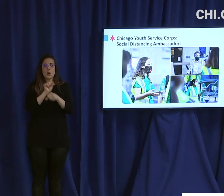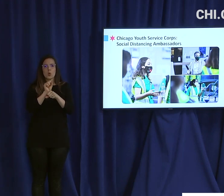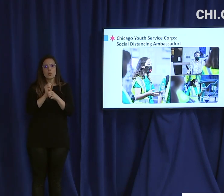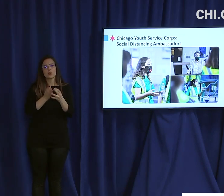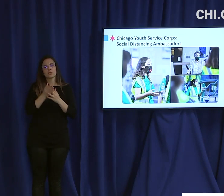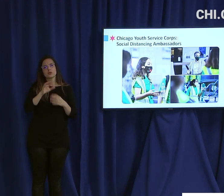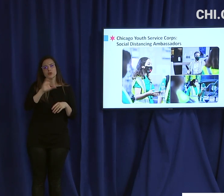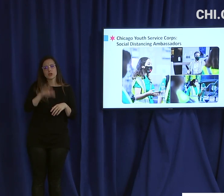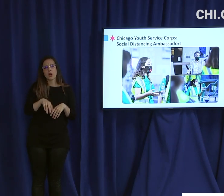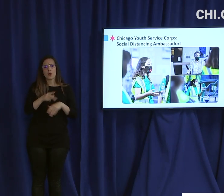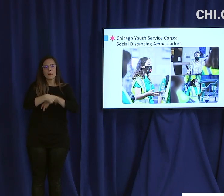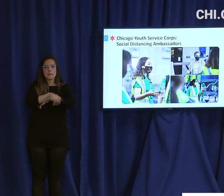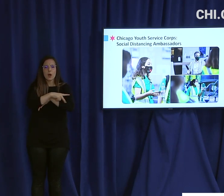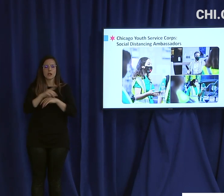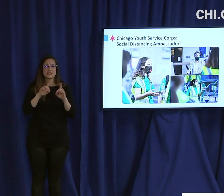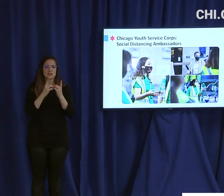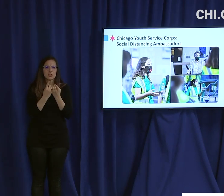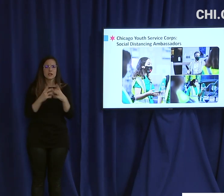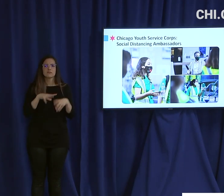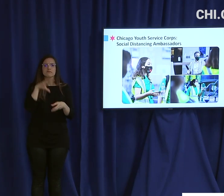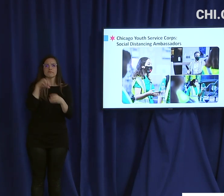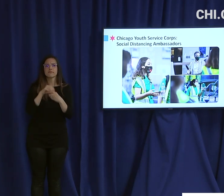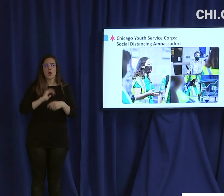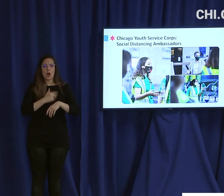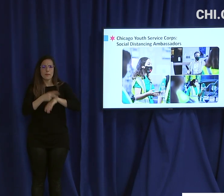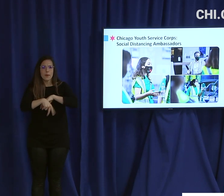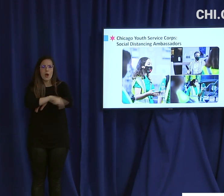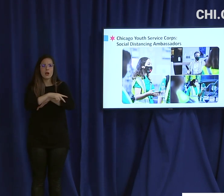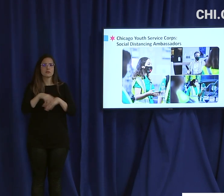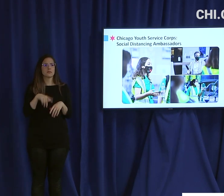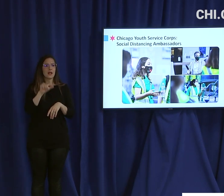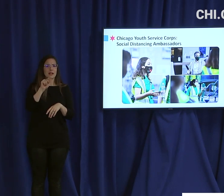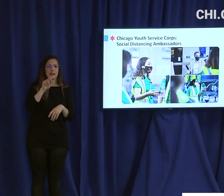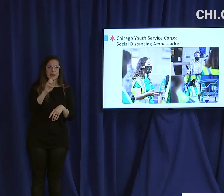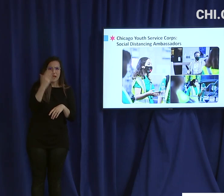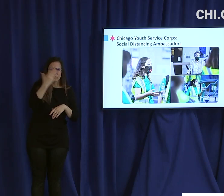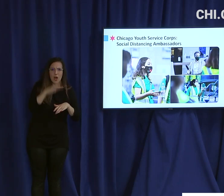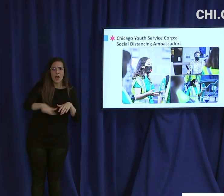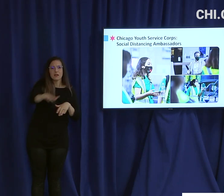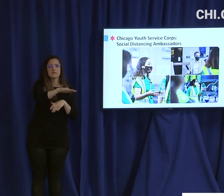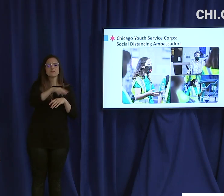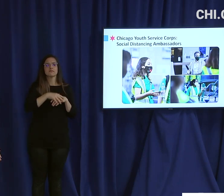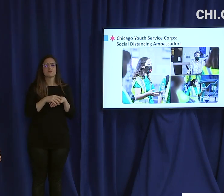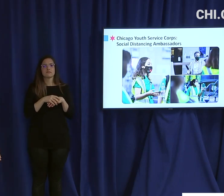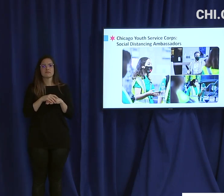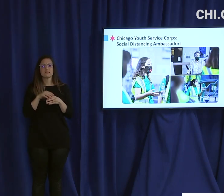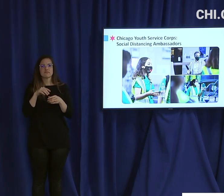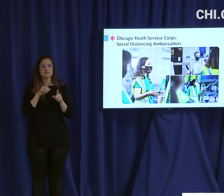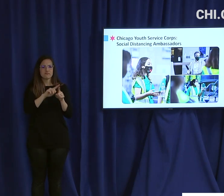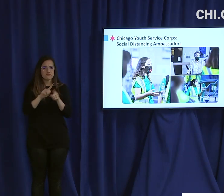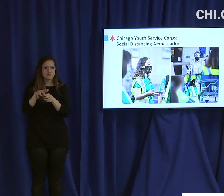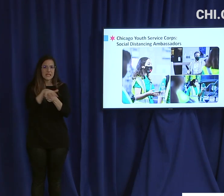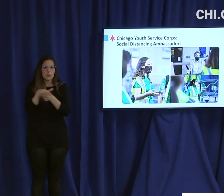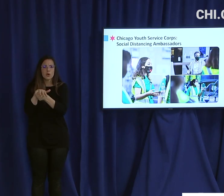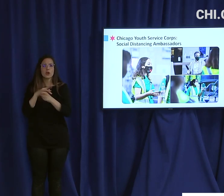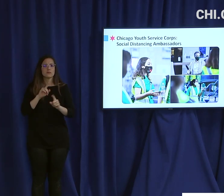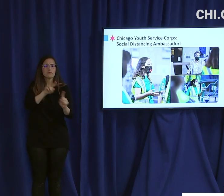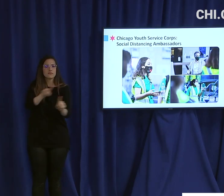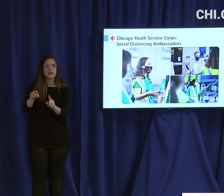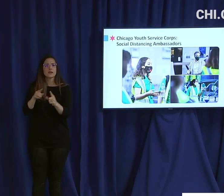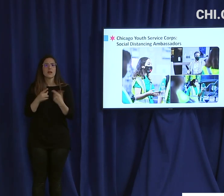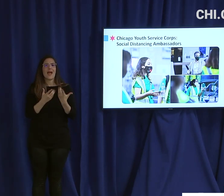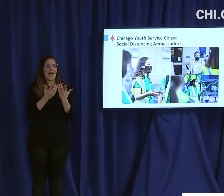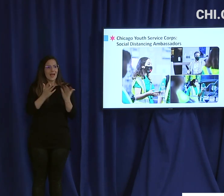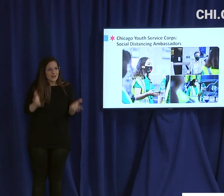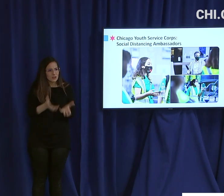parks, along the lakefront, in neighborhoods, really encouraging people to wear masks, respectfully asking people to socially